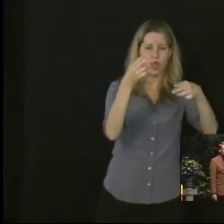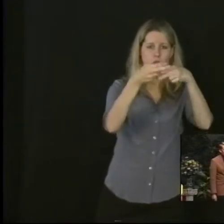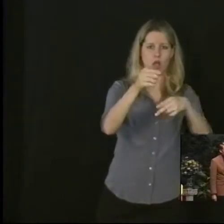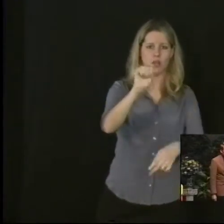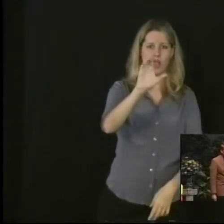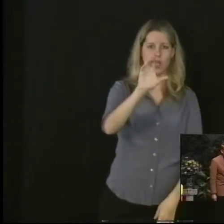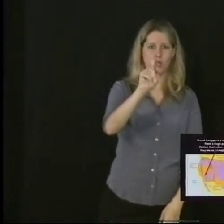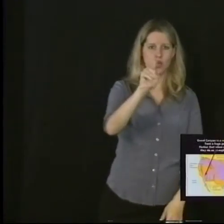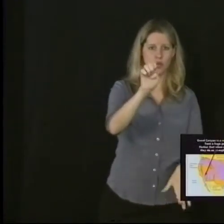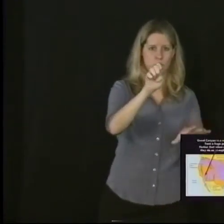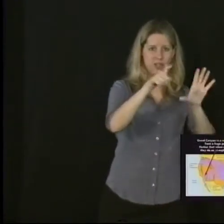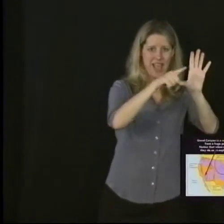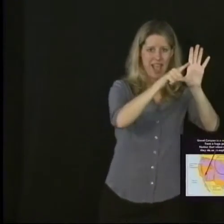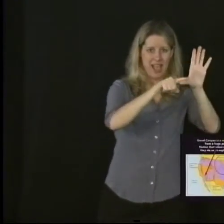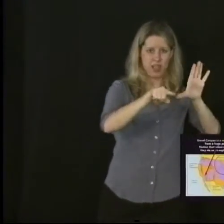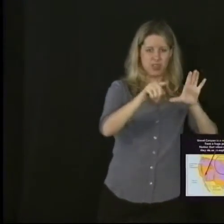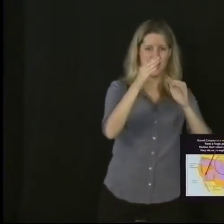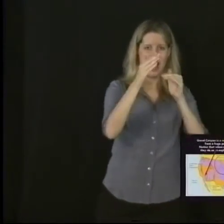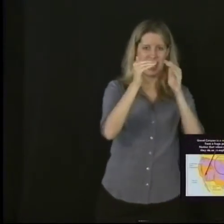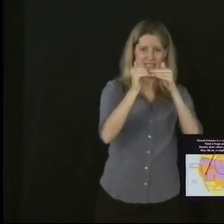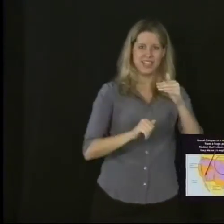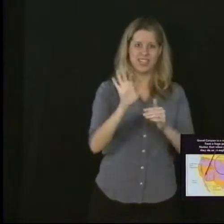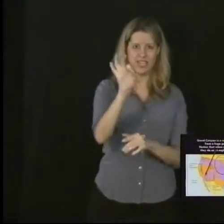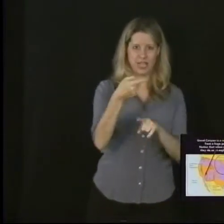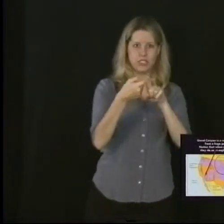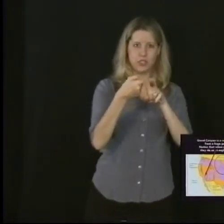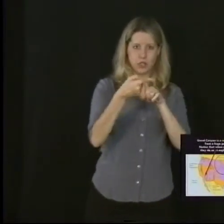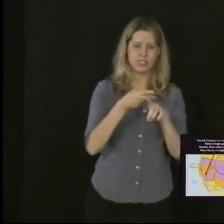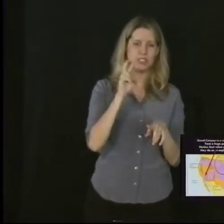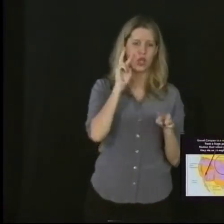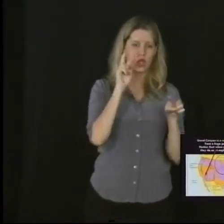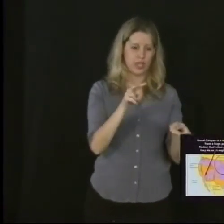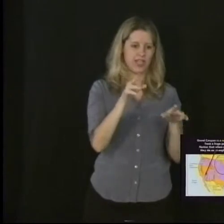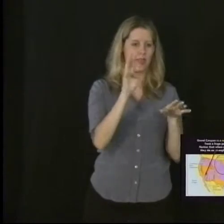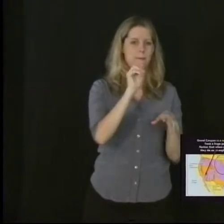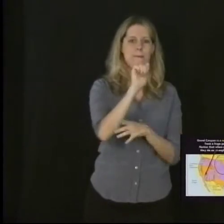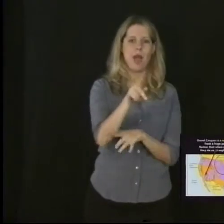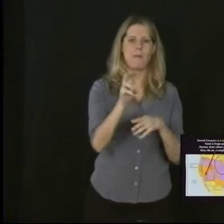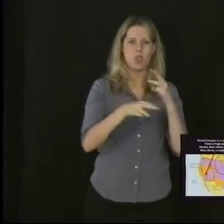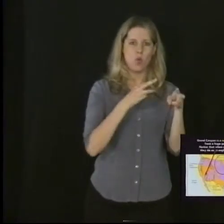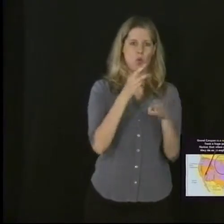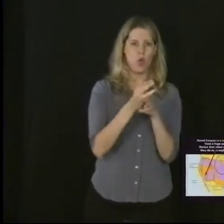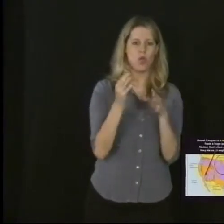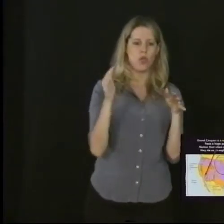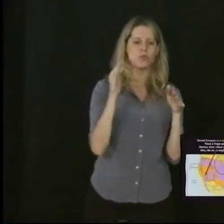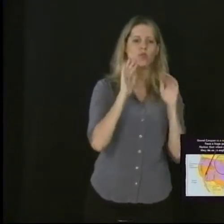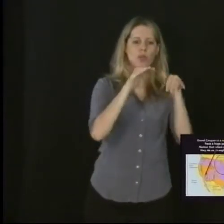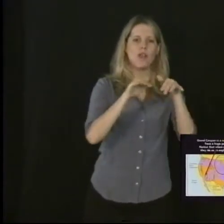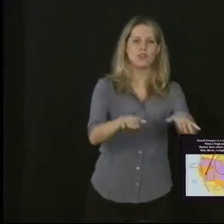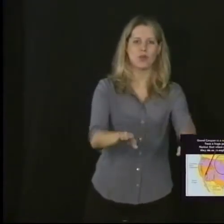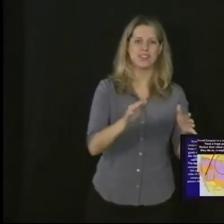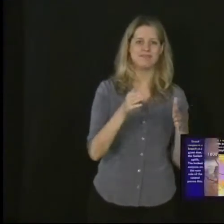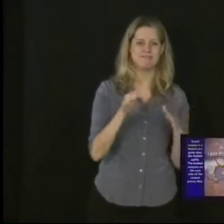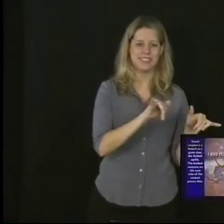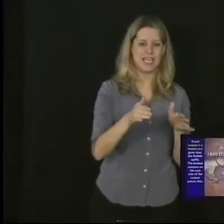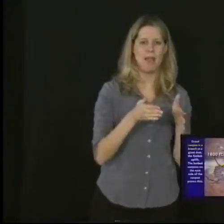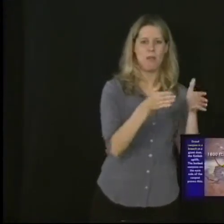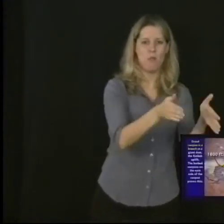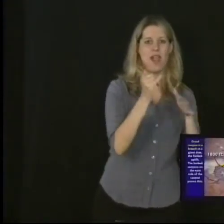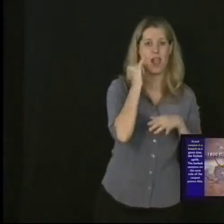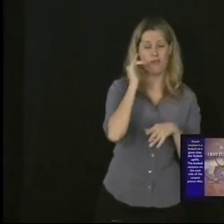than 90 degrees. You can look at any map of the world, nearly all rivers come together and keep going the same general direction. Well, if you look at Grand Canyon,